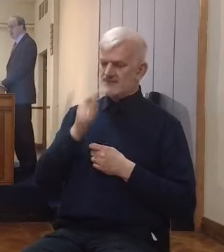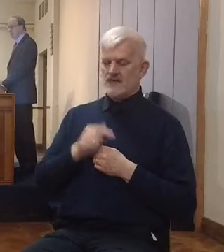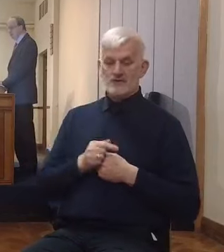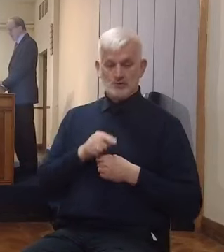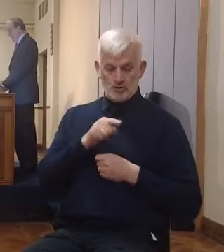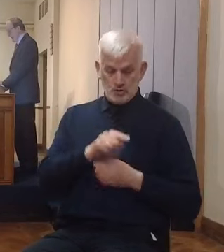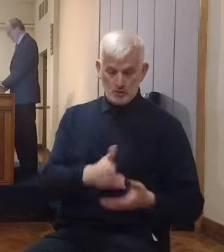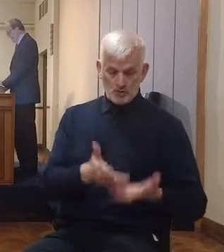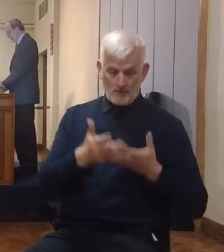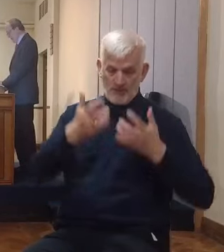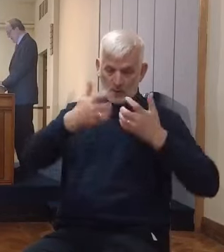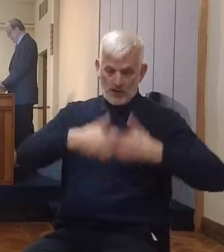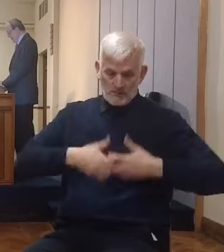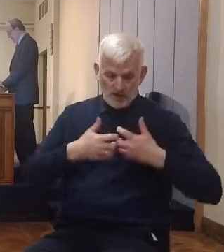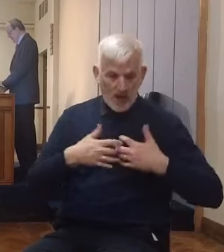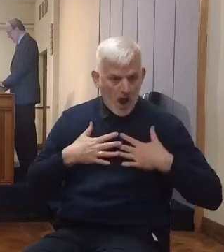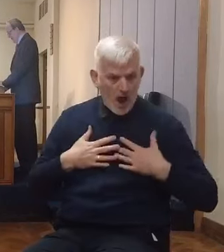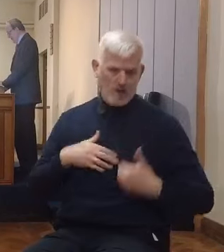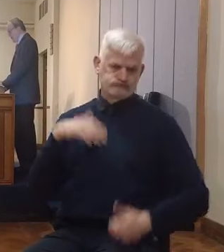eye and